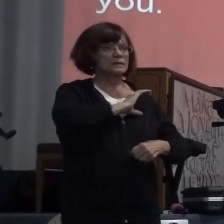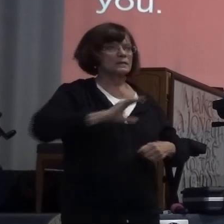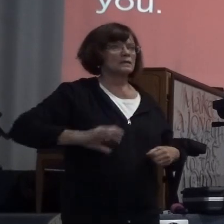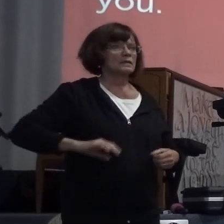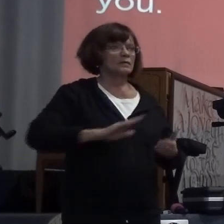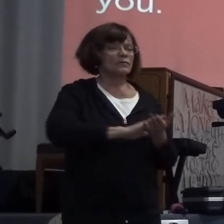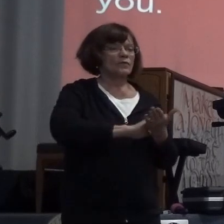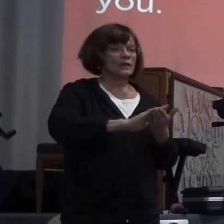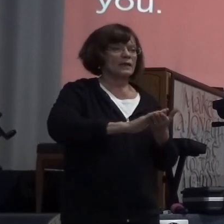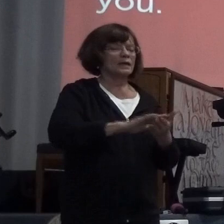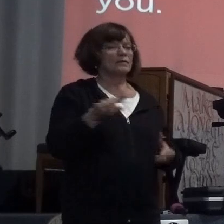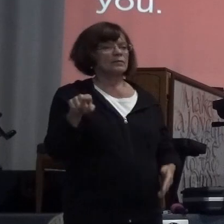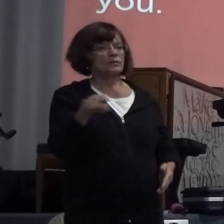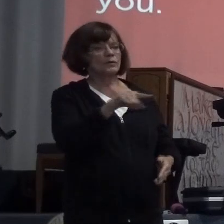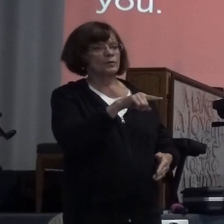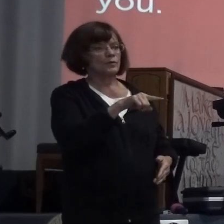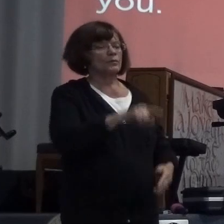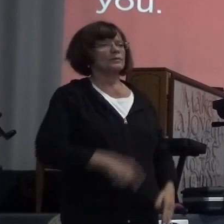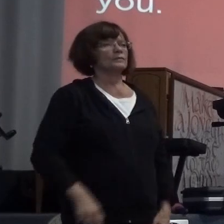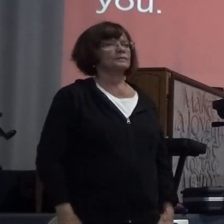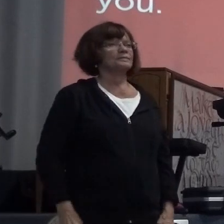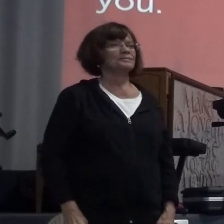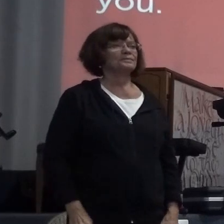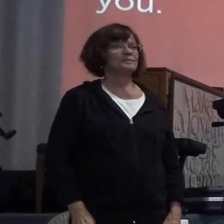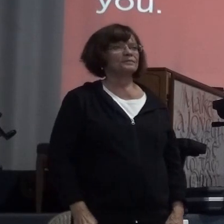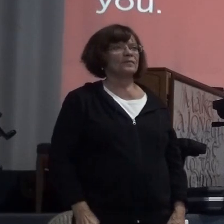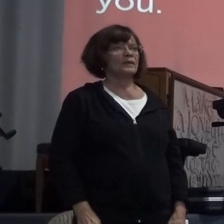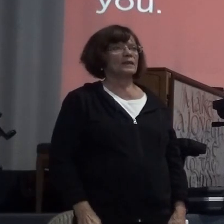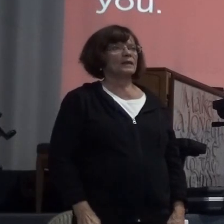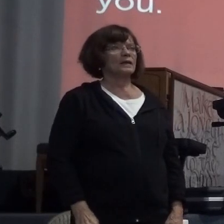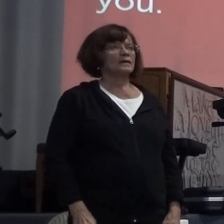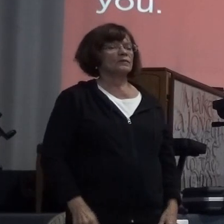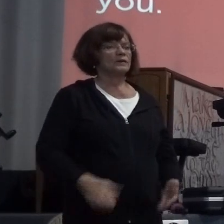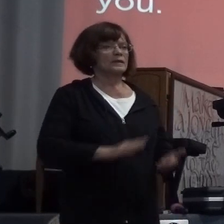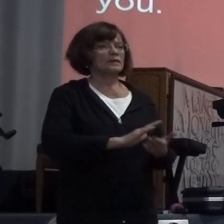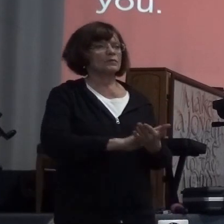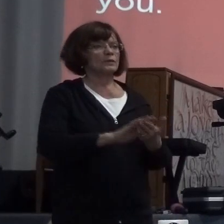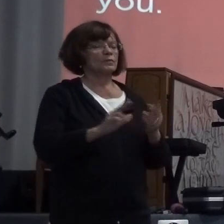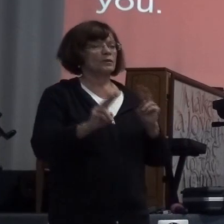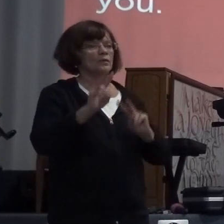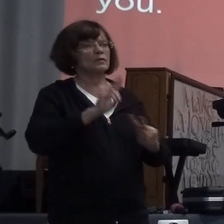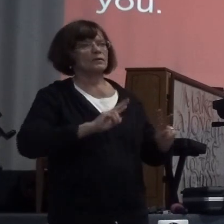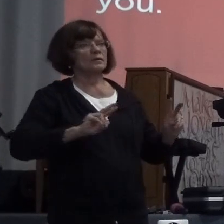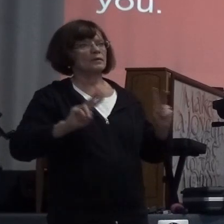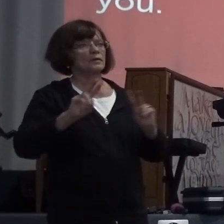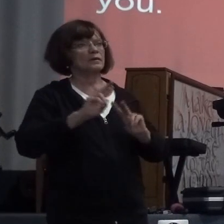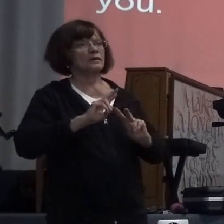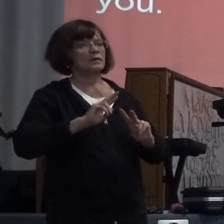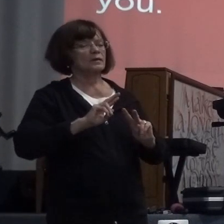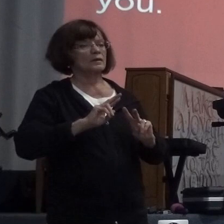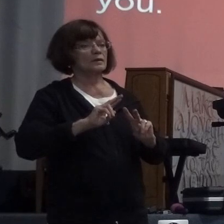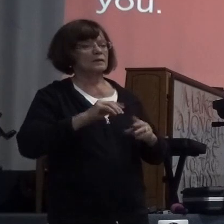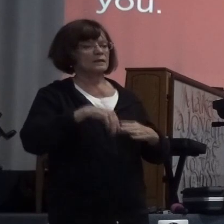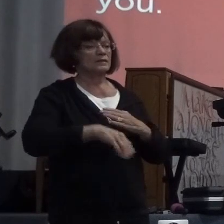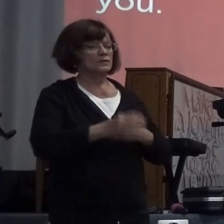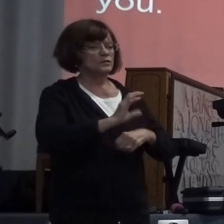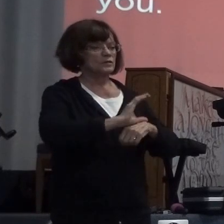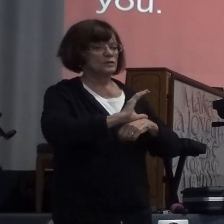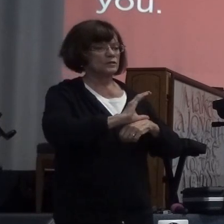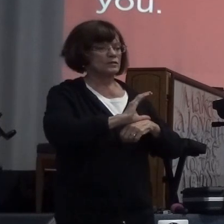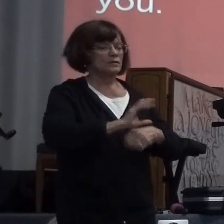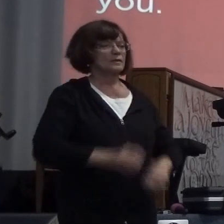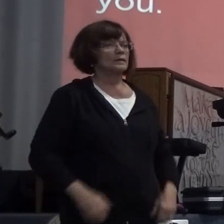and say, well, it's forgiving those in the church. He's not saying people outside of the church, but we'll get to